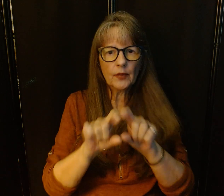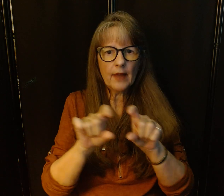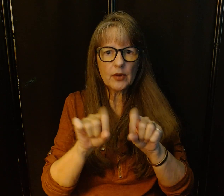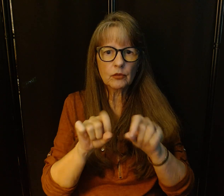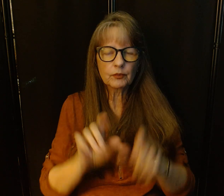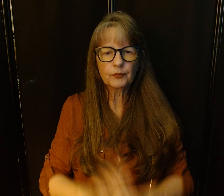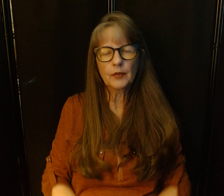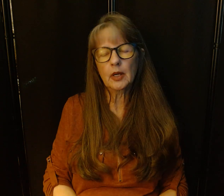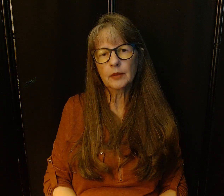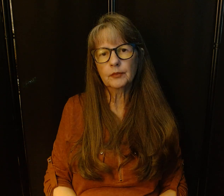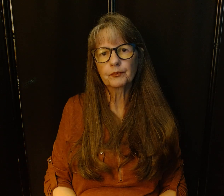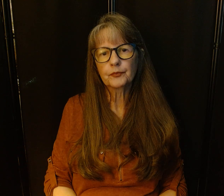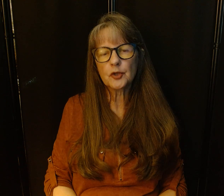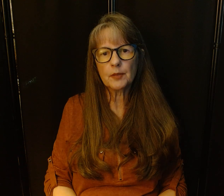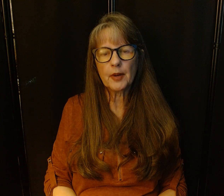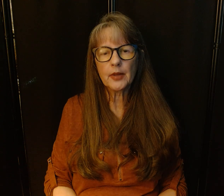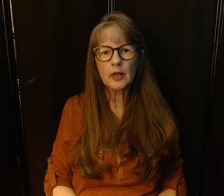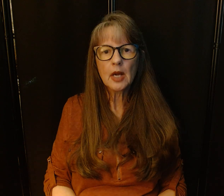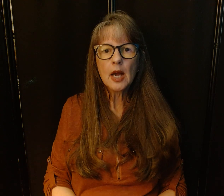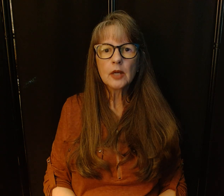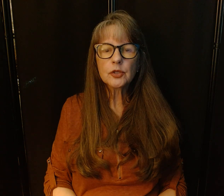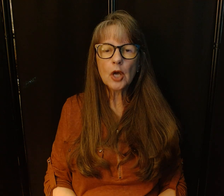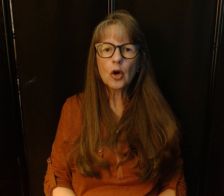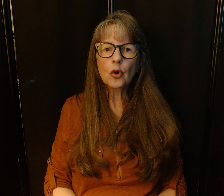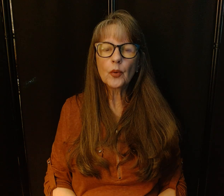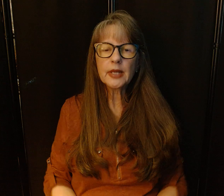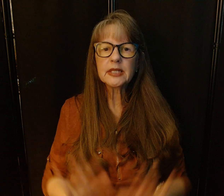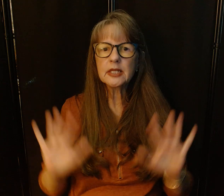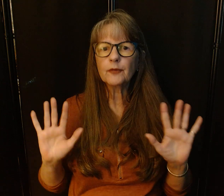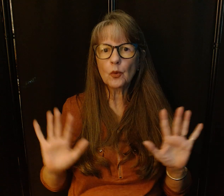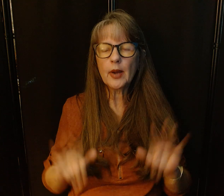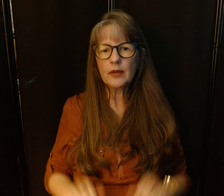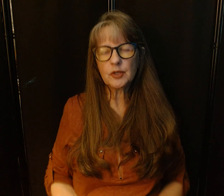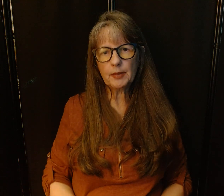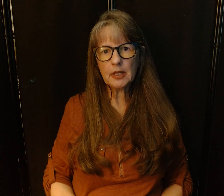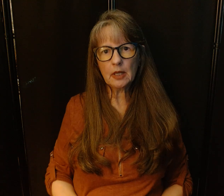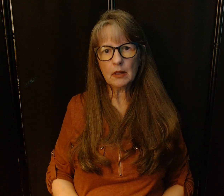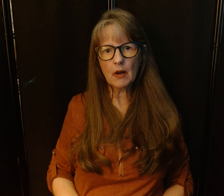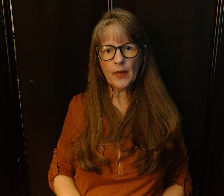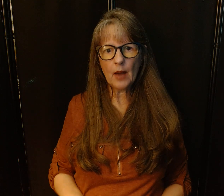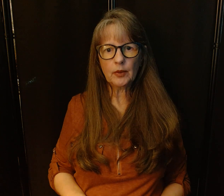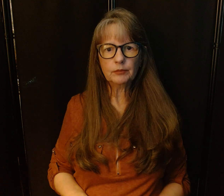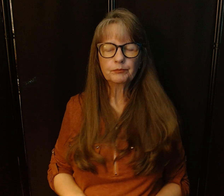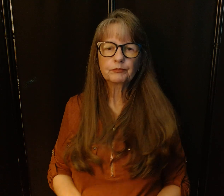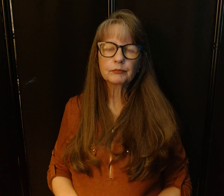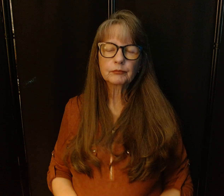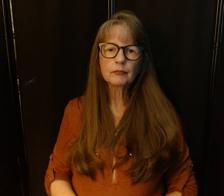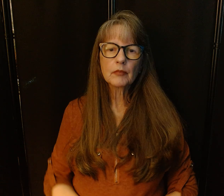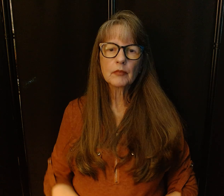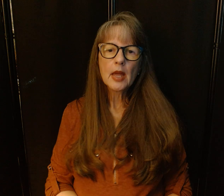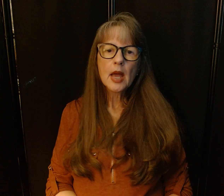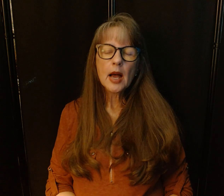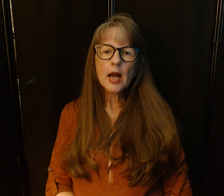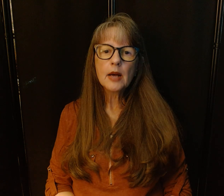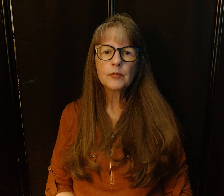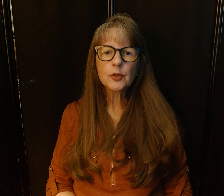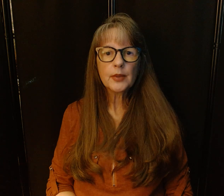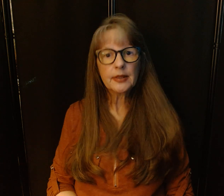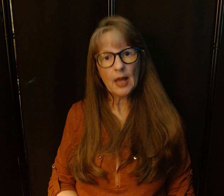little chip on there. So it's a different way of speaking on that one. So we